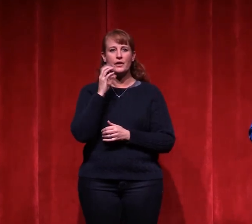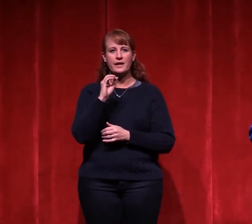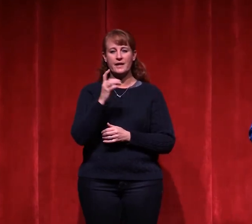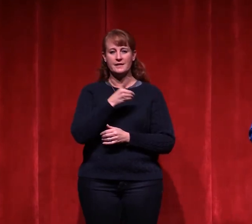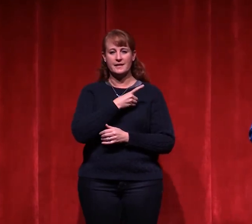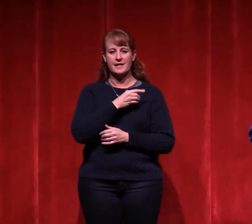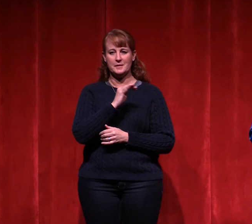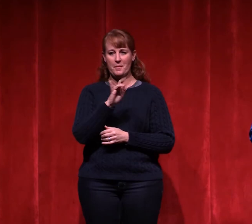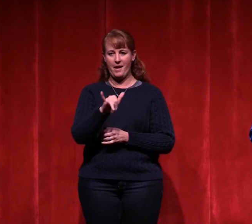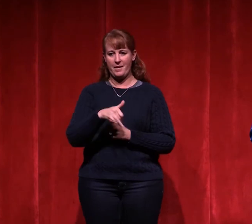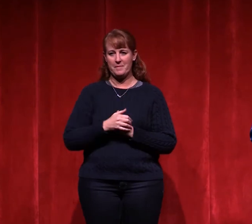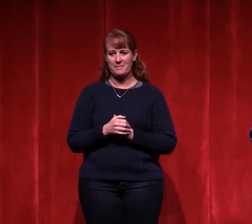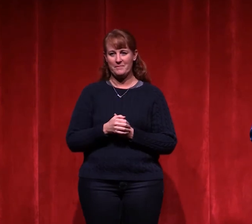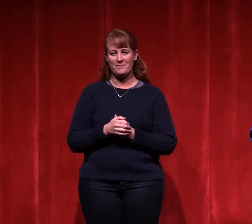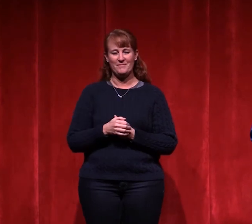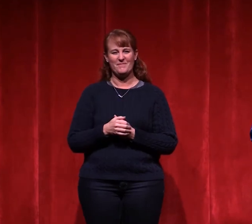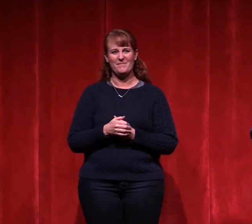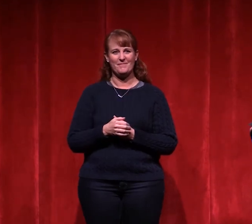May.